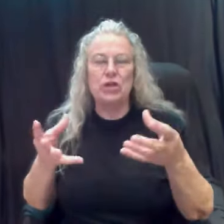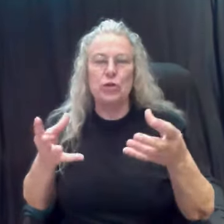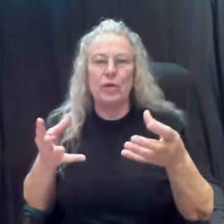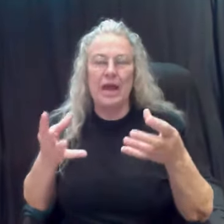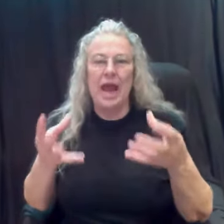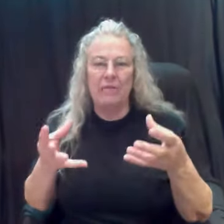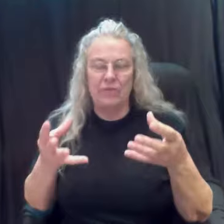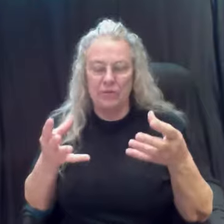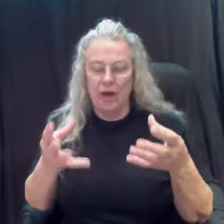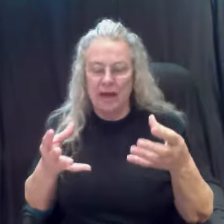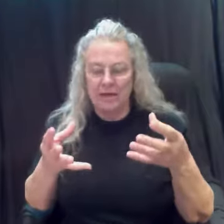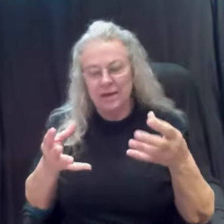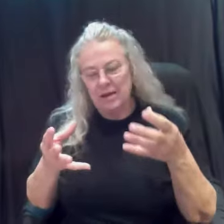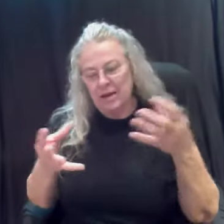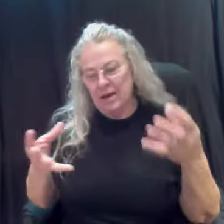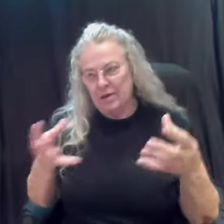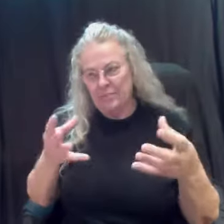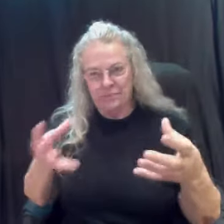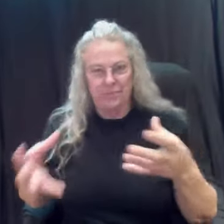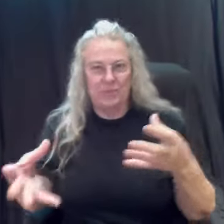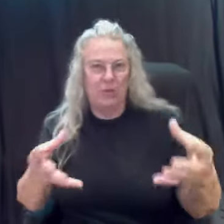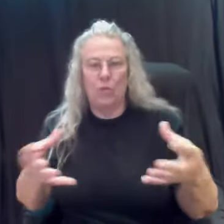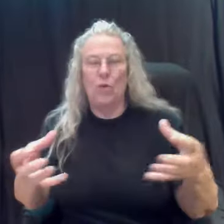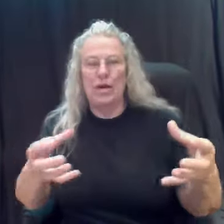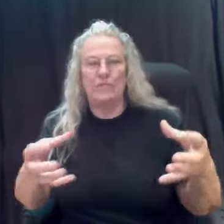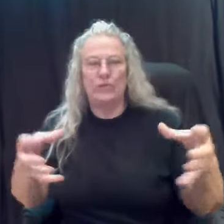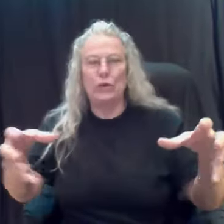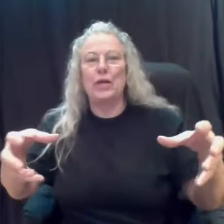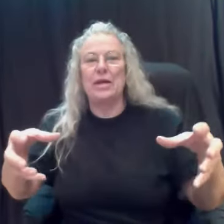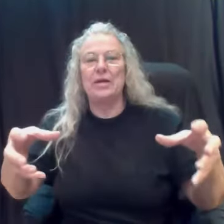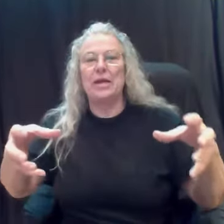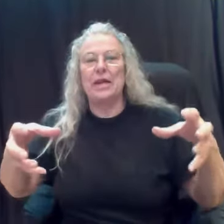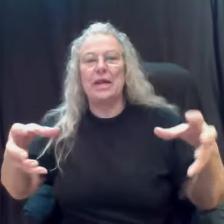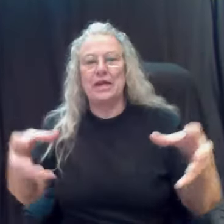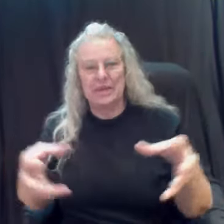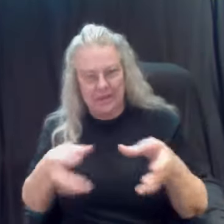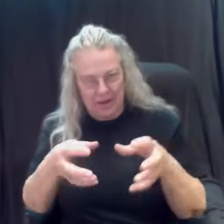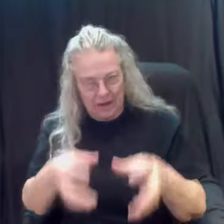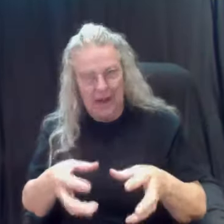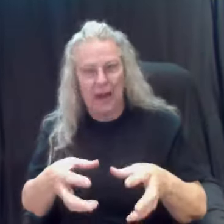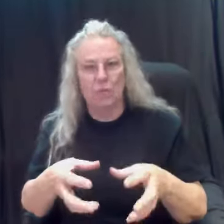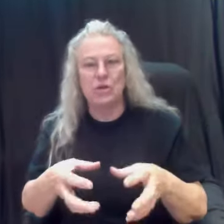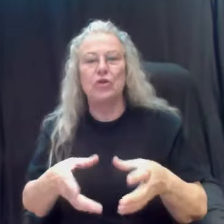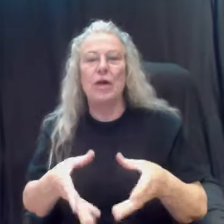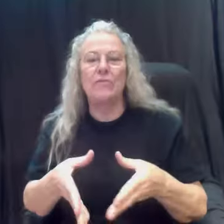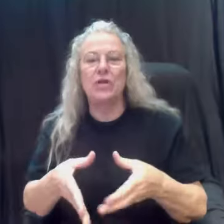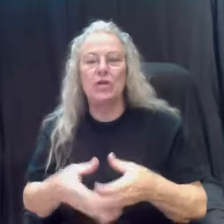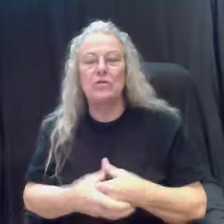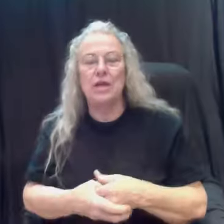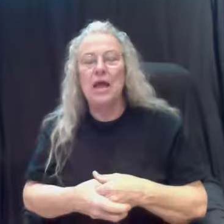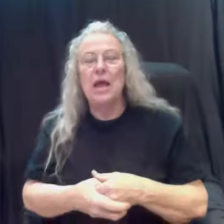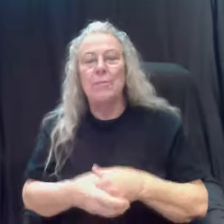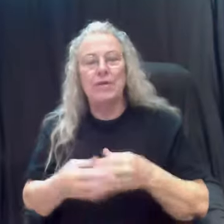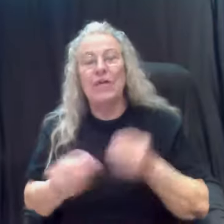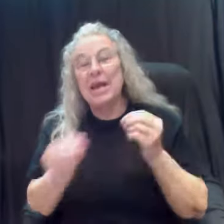visually have the right um, way of doing it. It is the language, and you have to use it. But if I can get